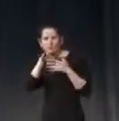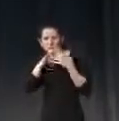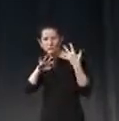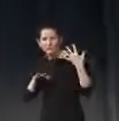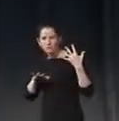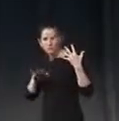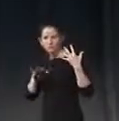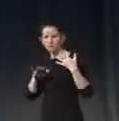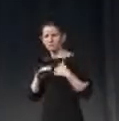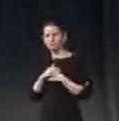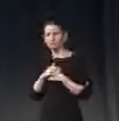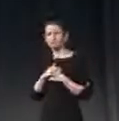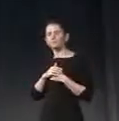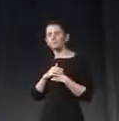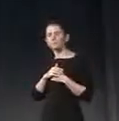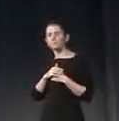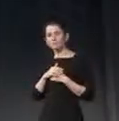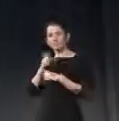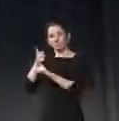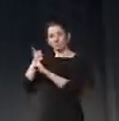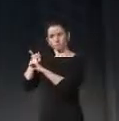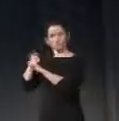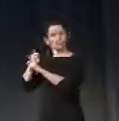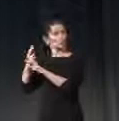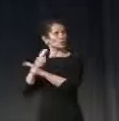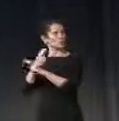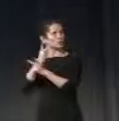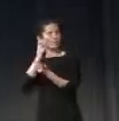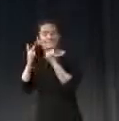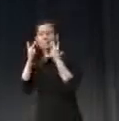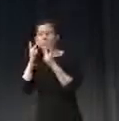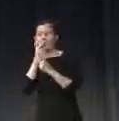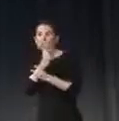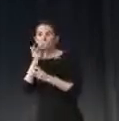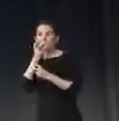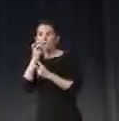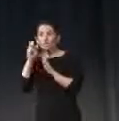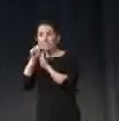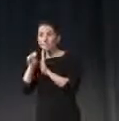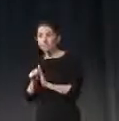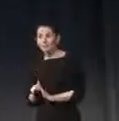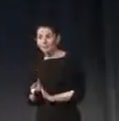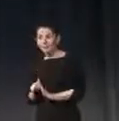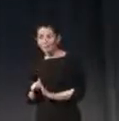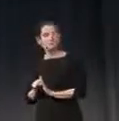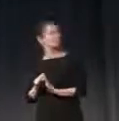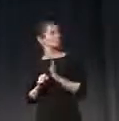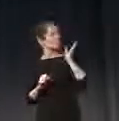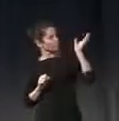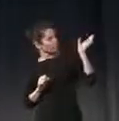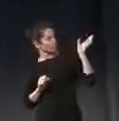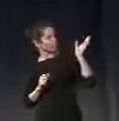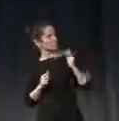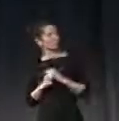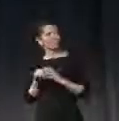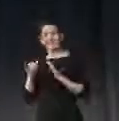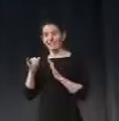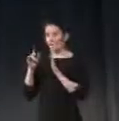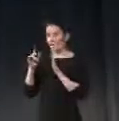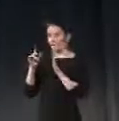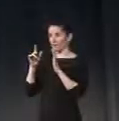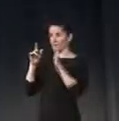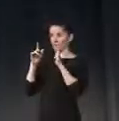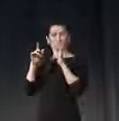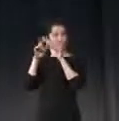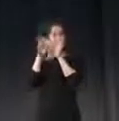visible speech symbols designed by his father. You can see those symbols at the top of the page on the screen. This iconic alphabet depicted